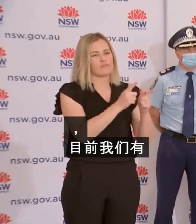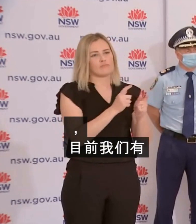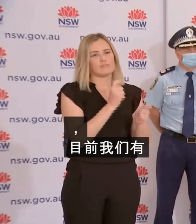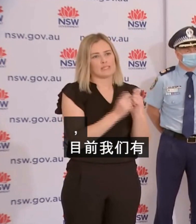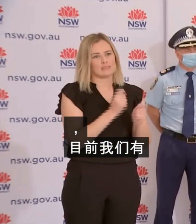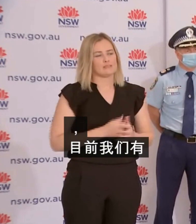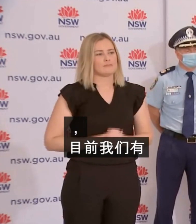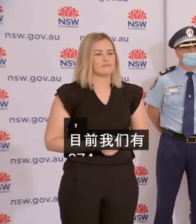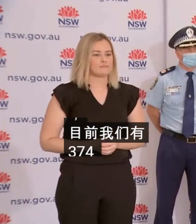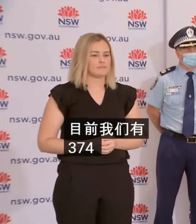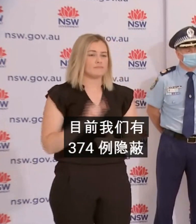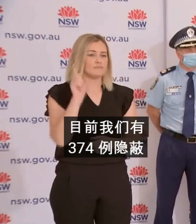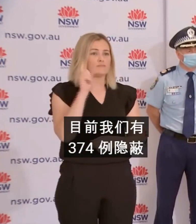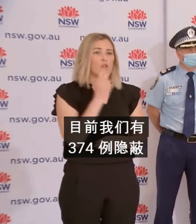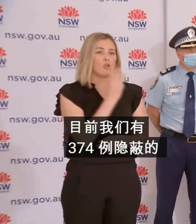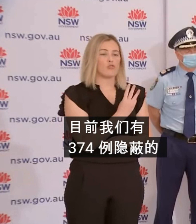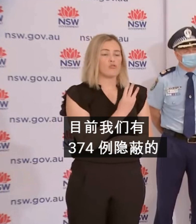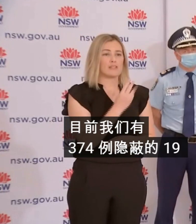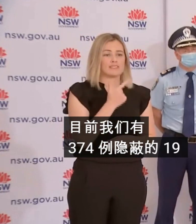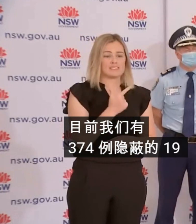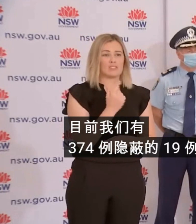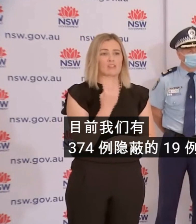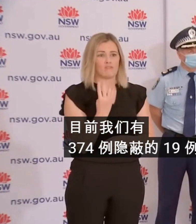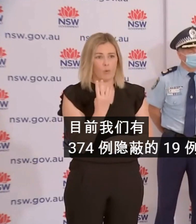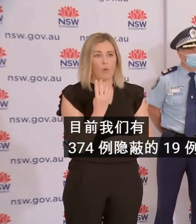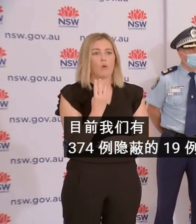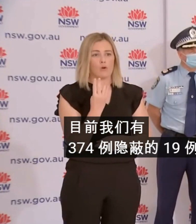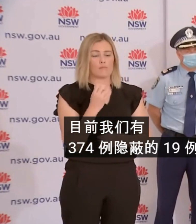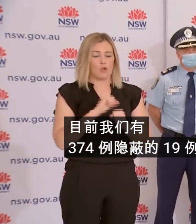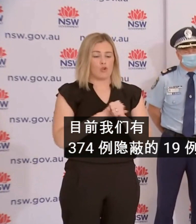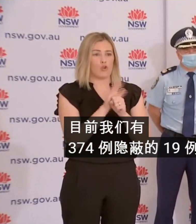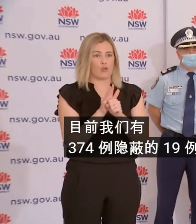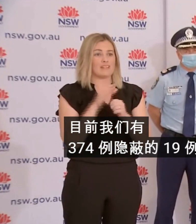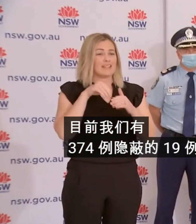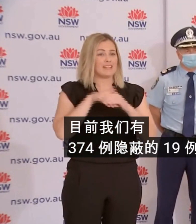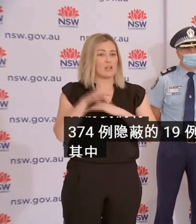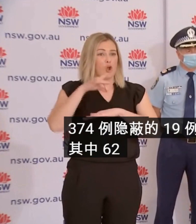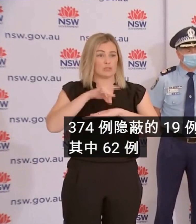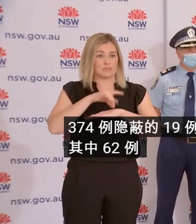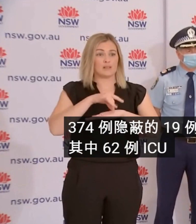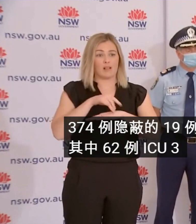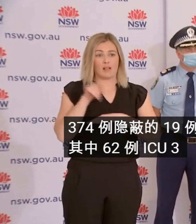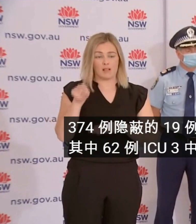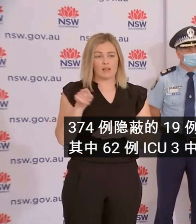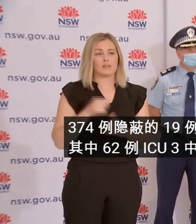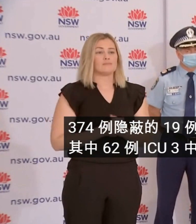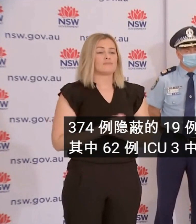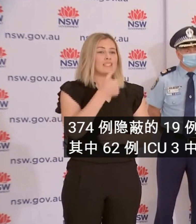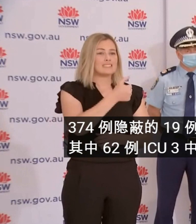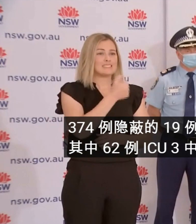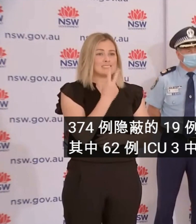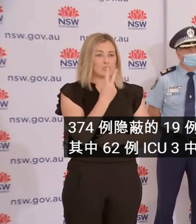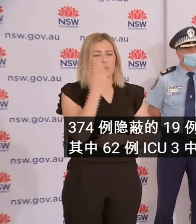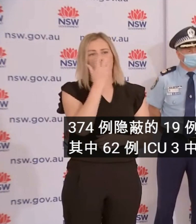Currently, we have 374 COVID-19 cases admitted to hospital, with 62 people